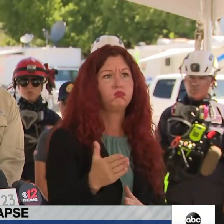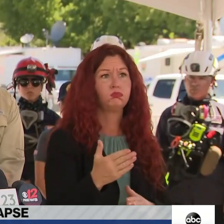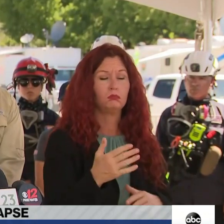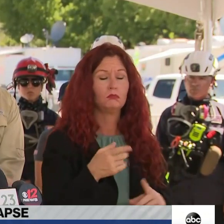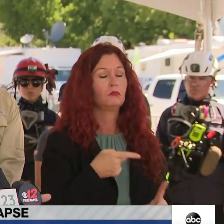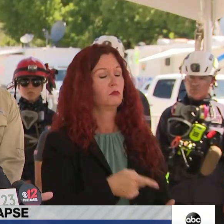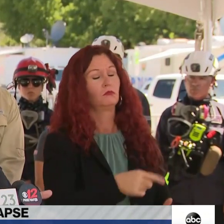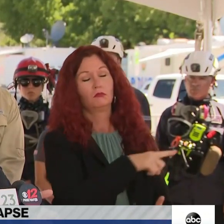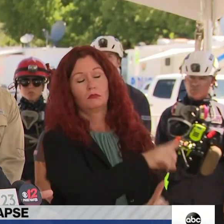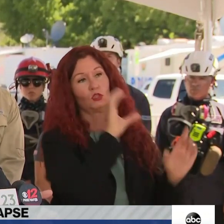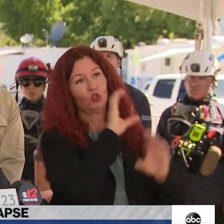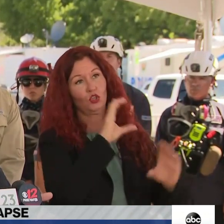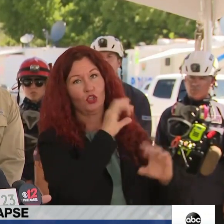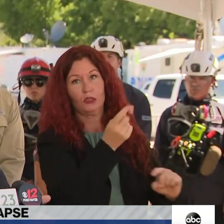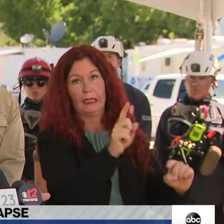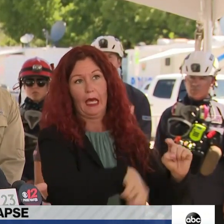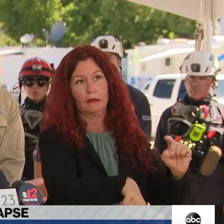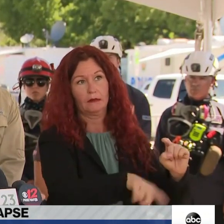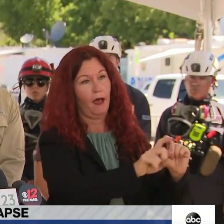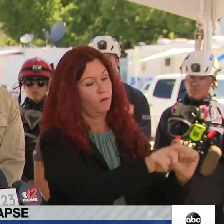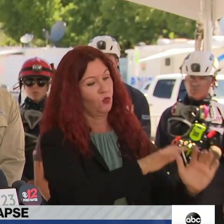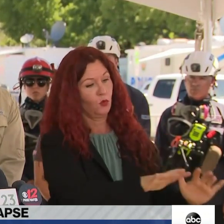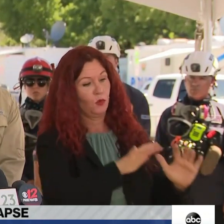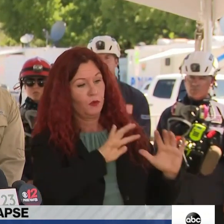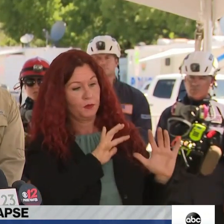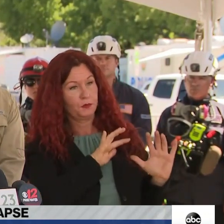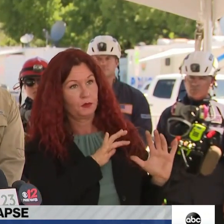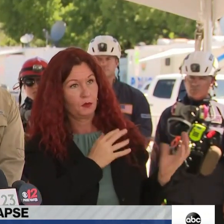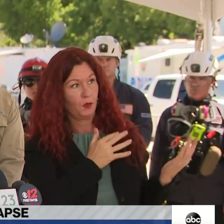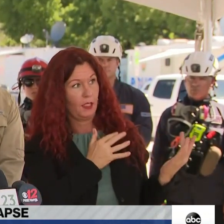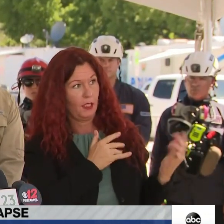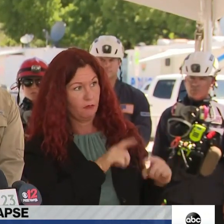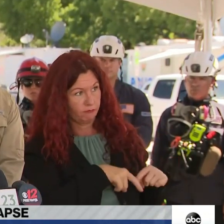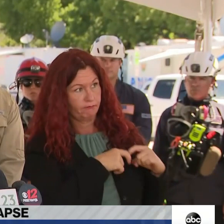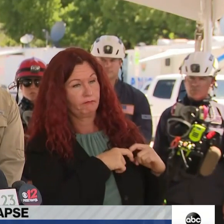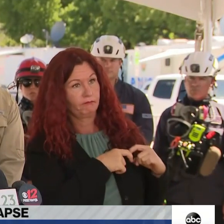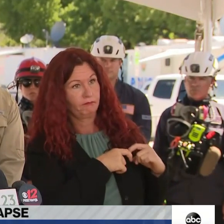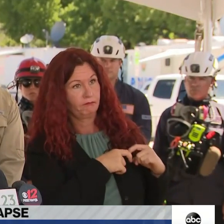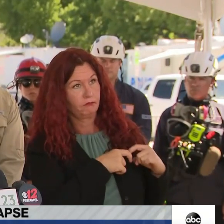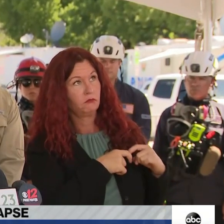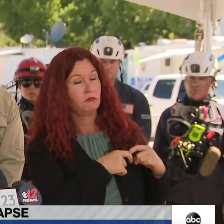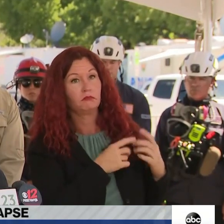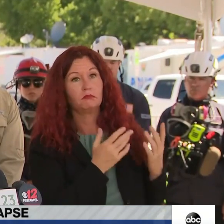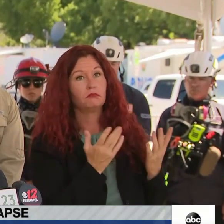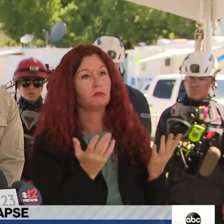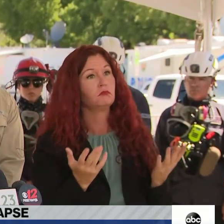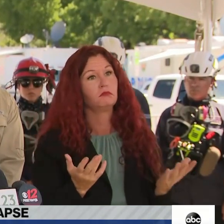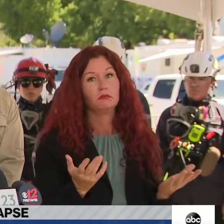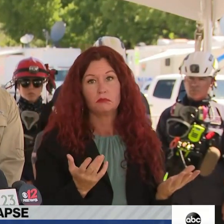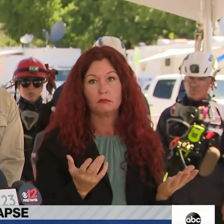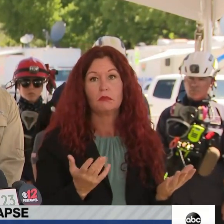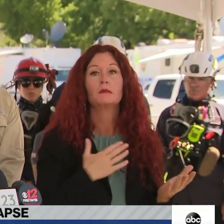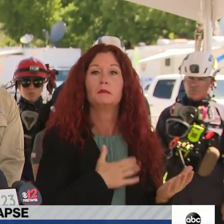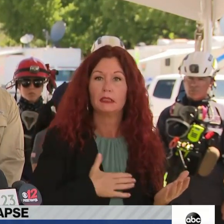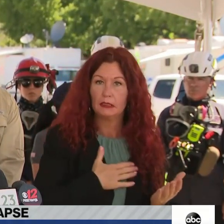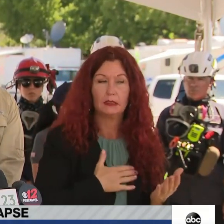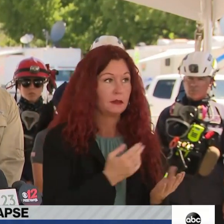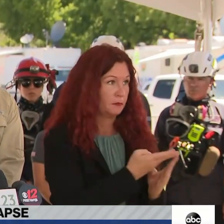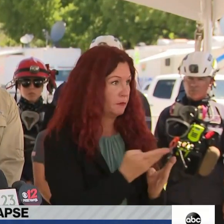is coming, and given the fact you are going to have to do this anyways, is the prudent thing to do. And I think it will lead